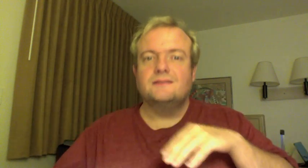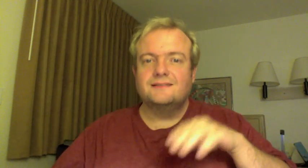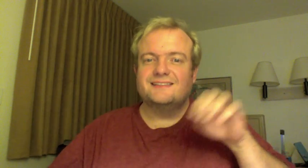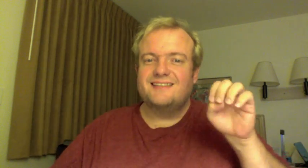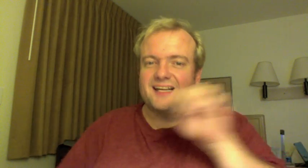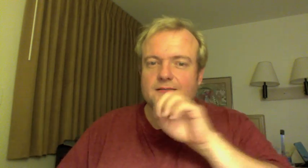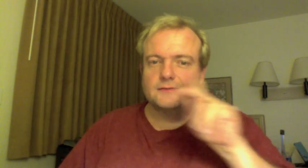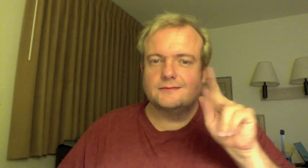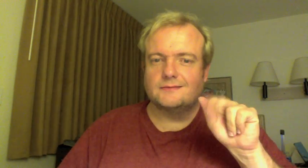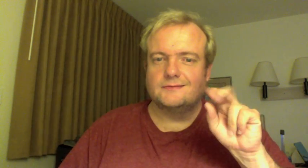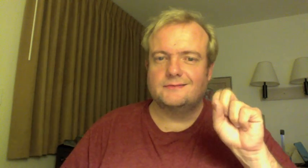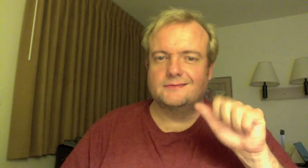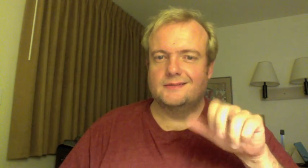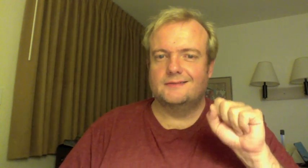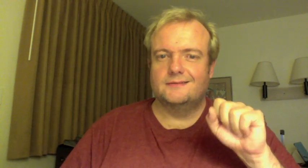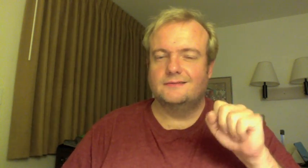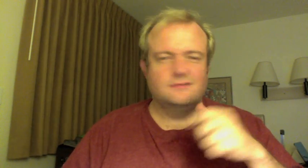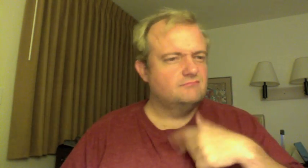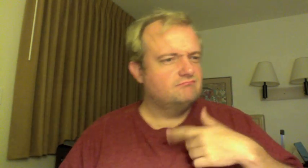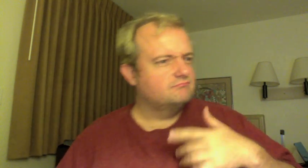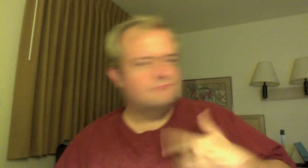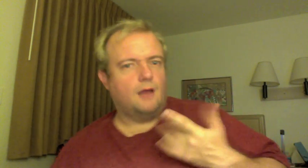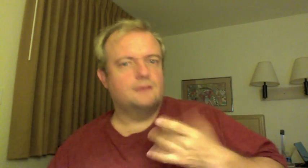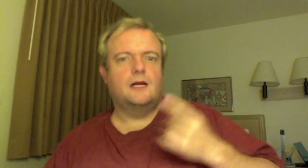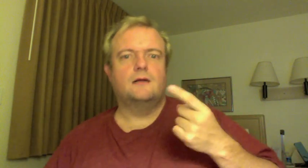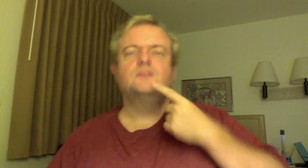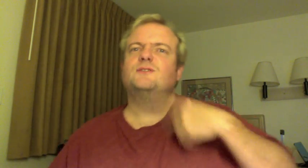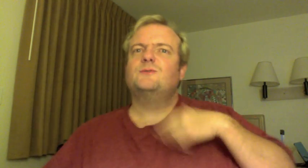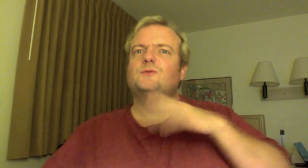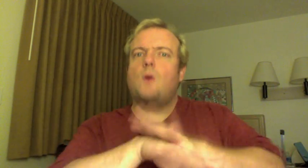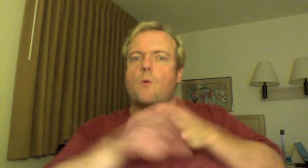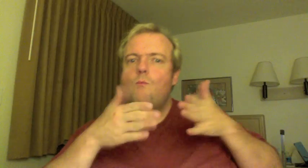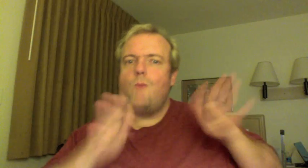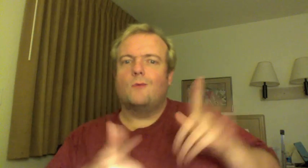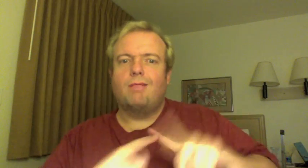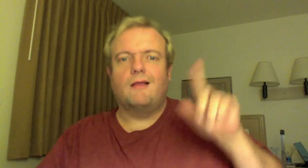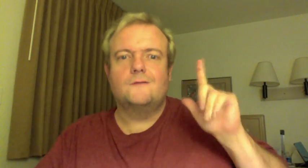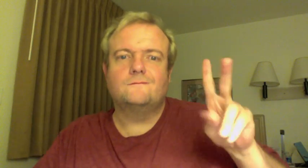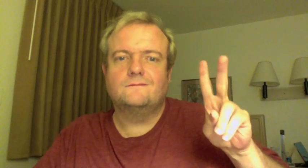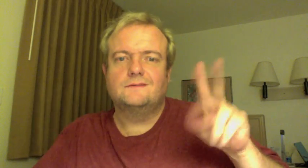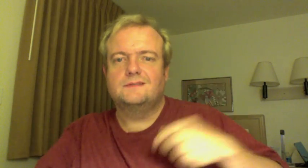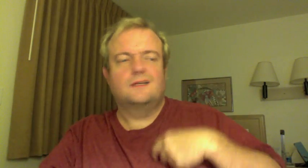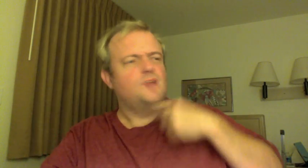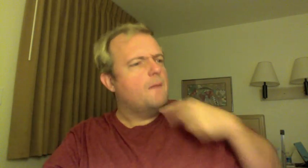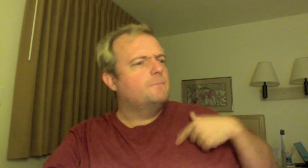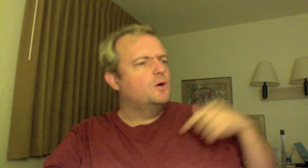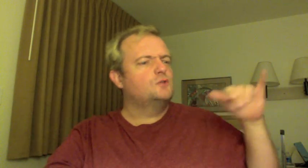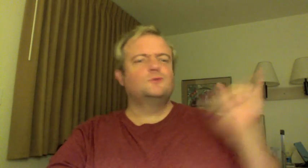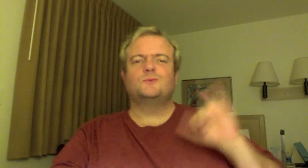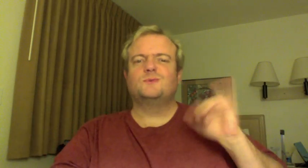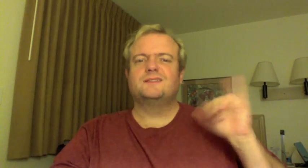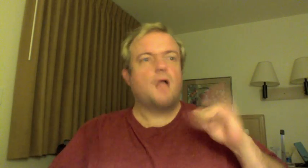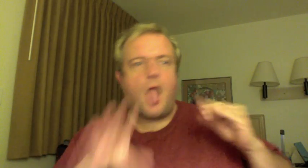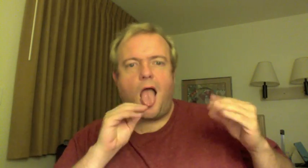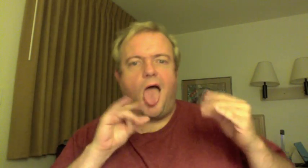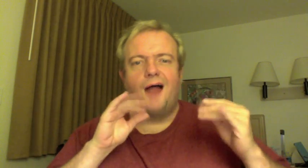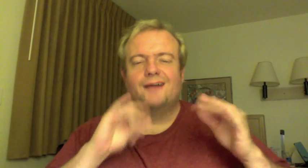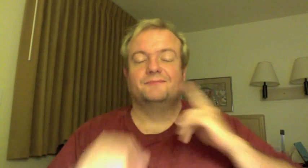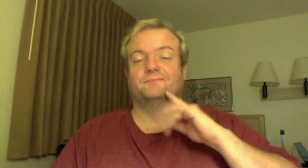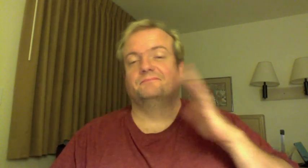the 984-foot wide stadium. It needs to look random to create the bird's nest illusion.